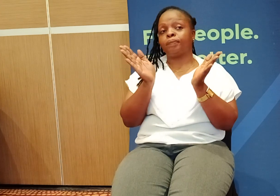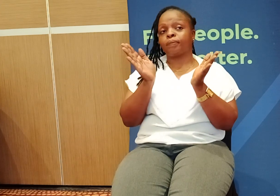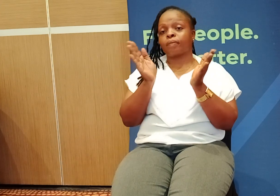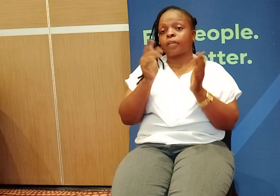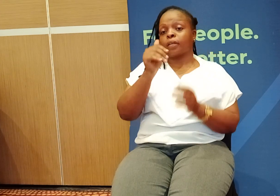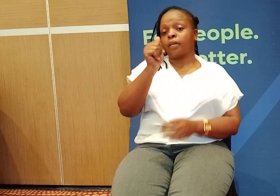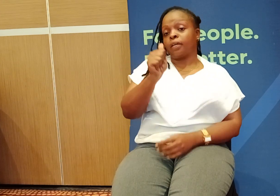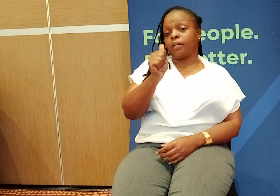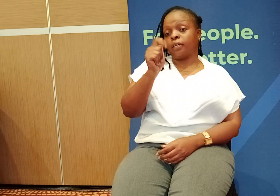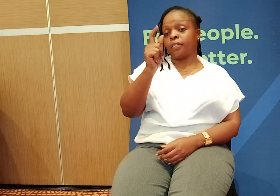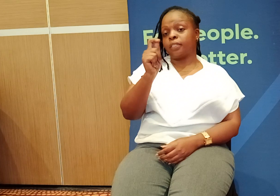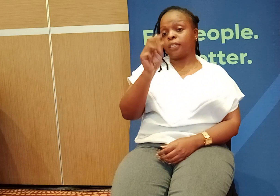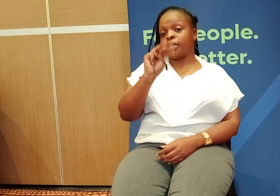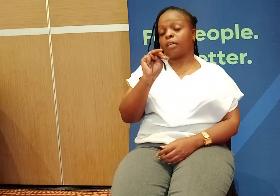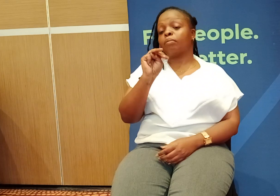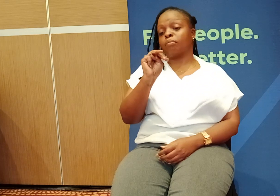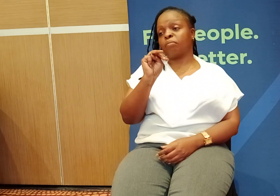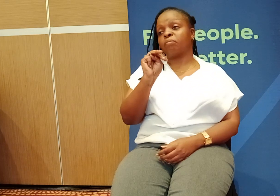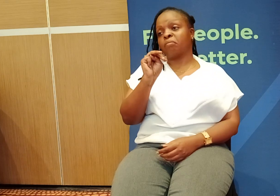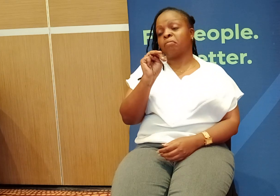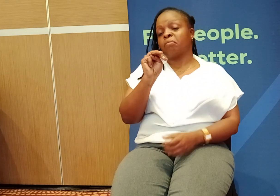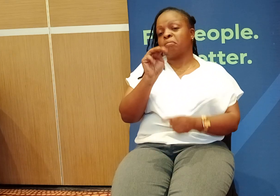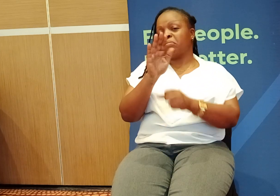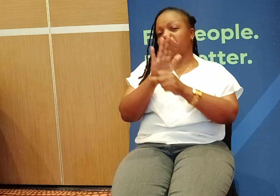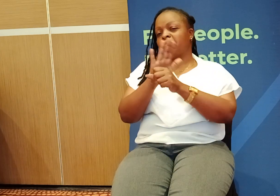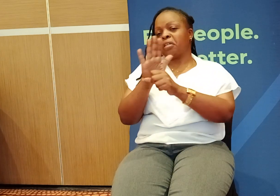ATMs still puzzles many of us. It's going up